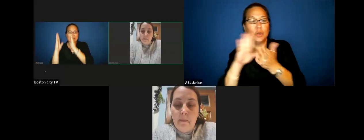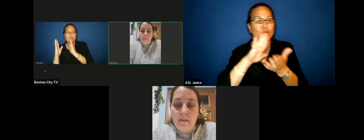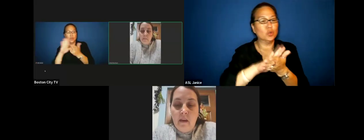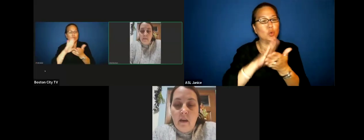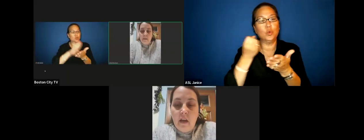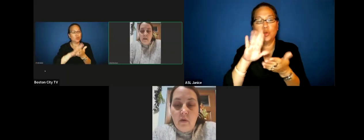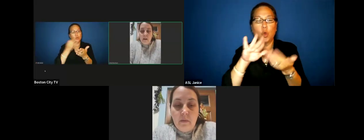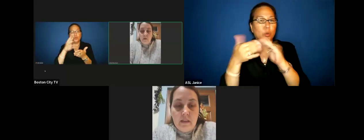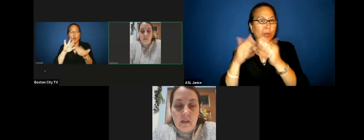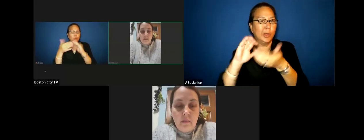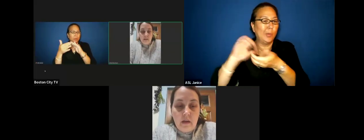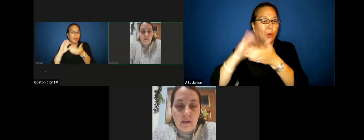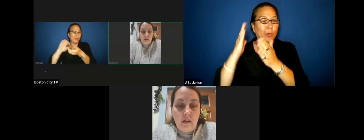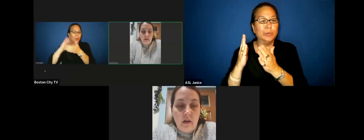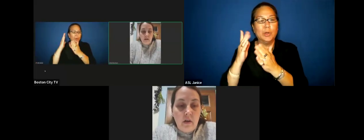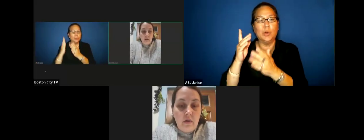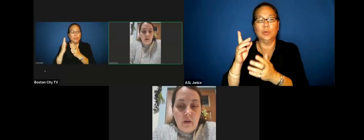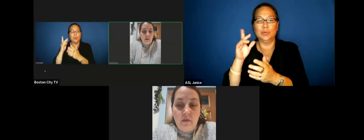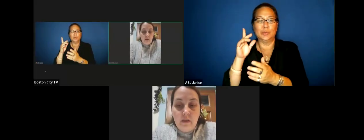forward. It would